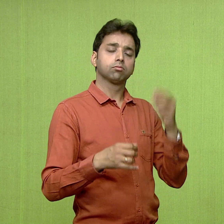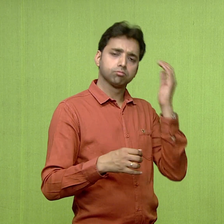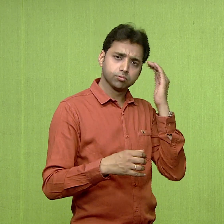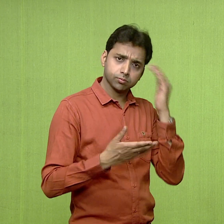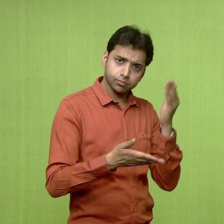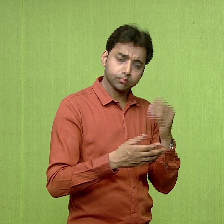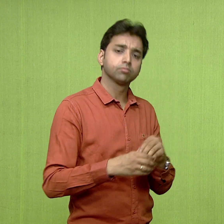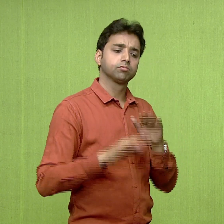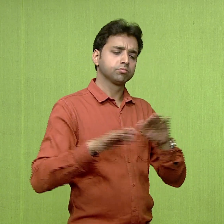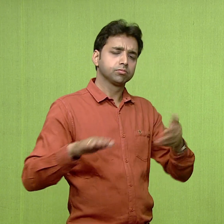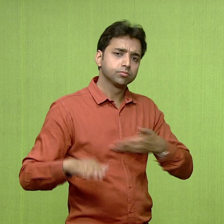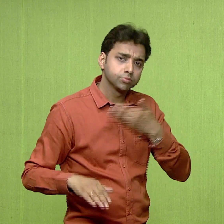to the students.